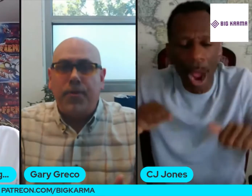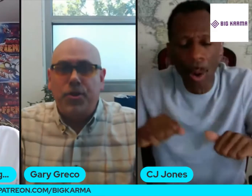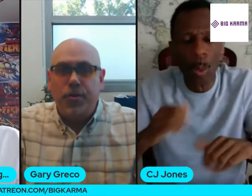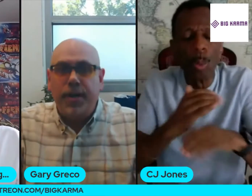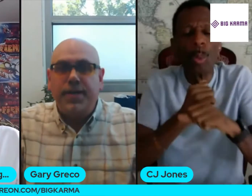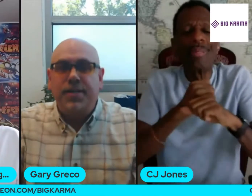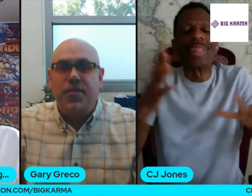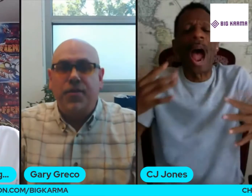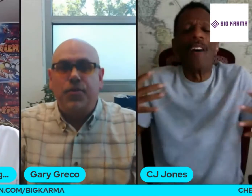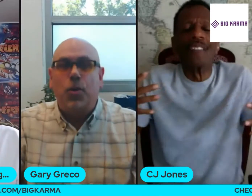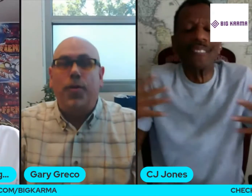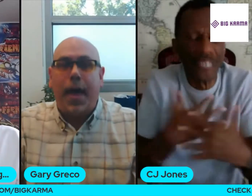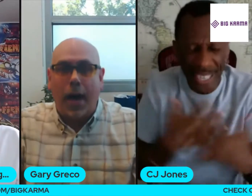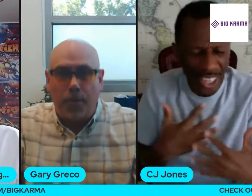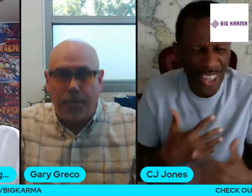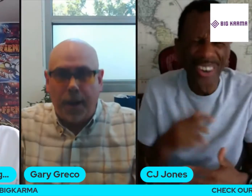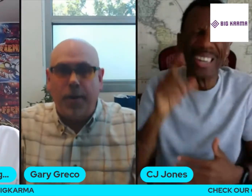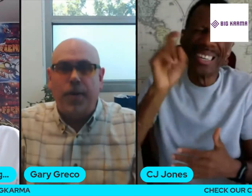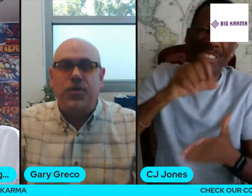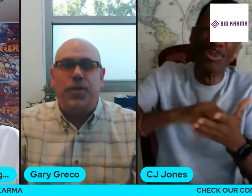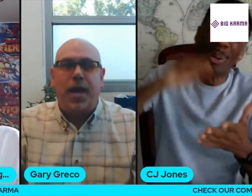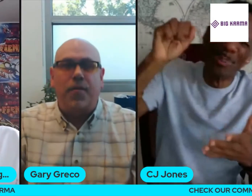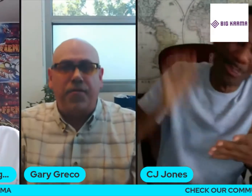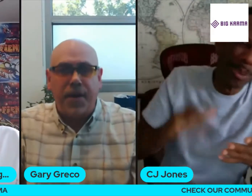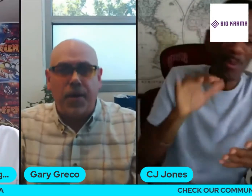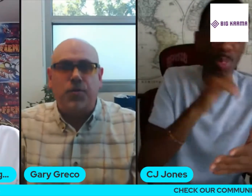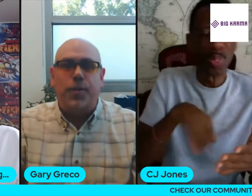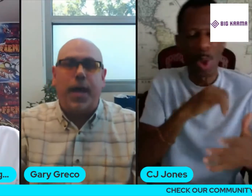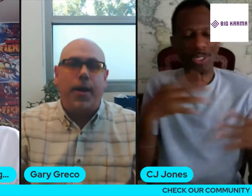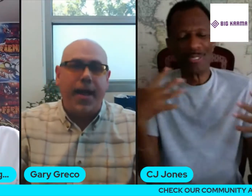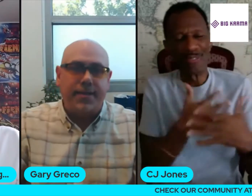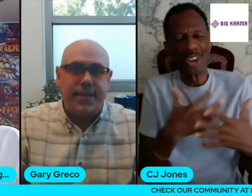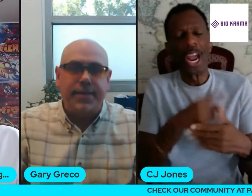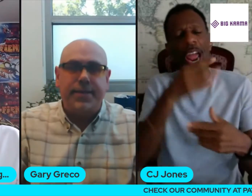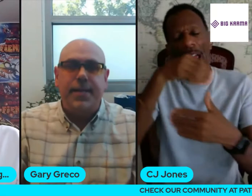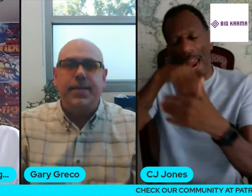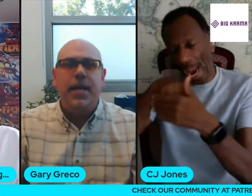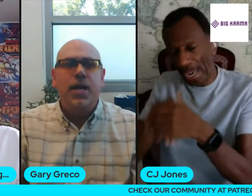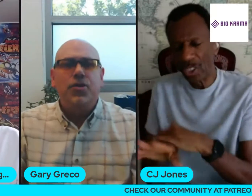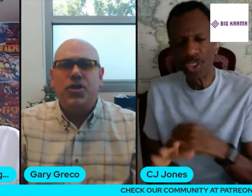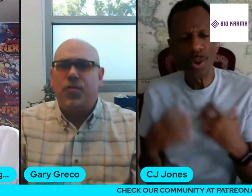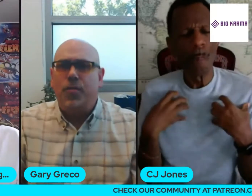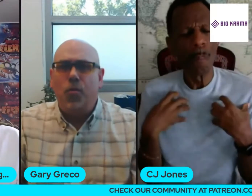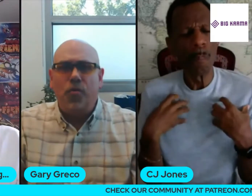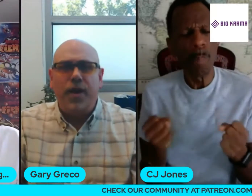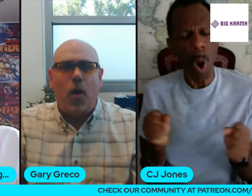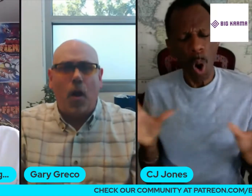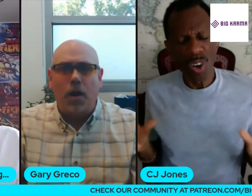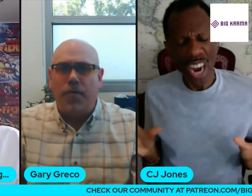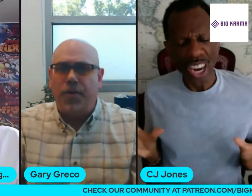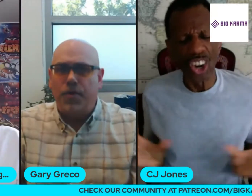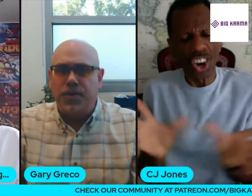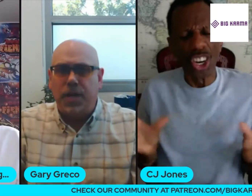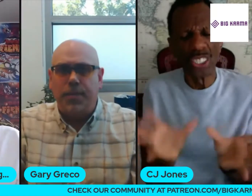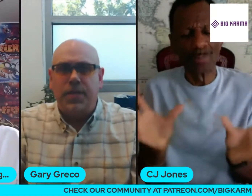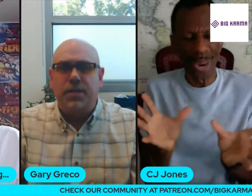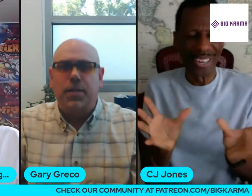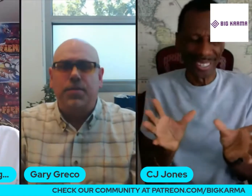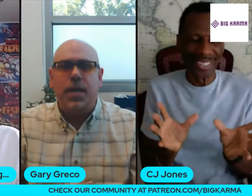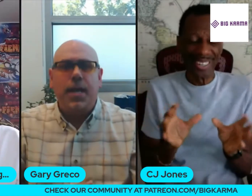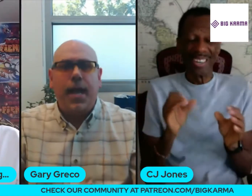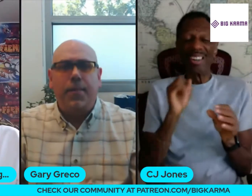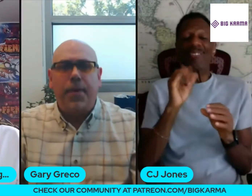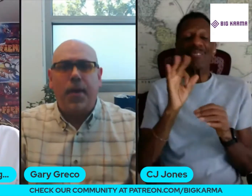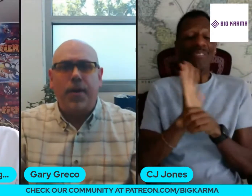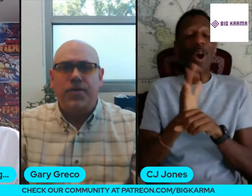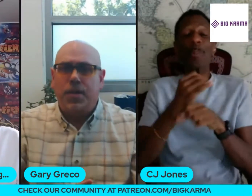more opportunities in the future without barriers, without fears, without hesitancies, just removing all of those